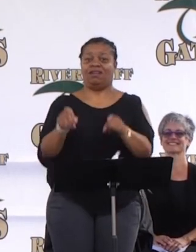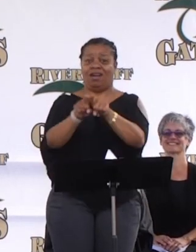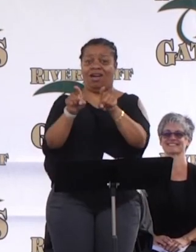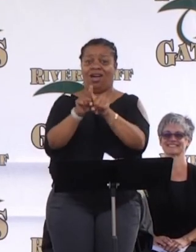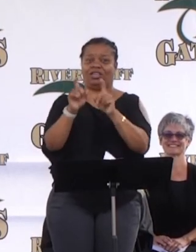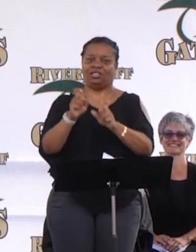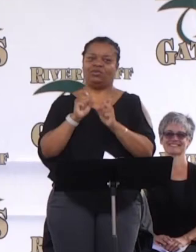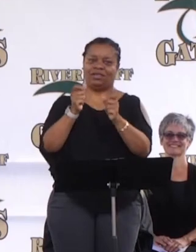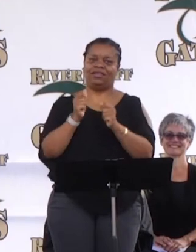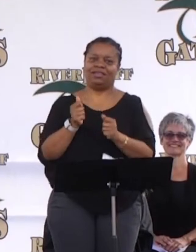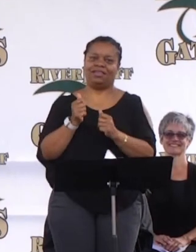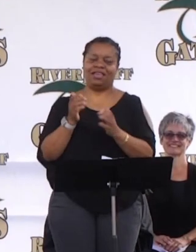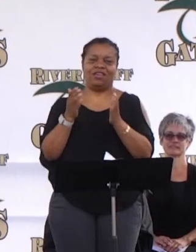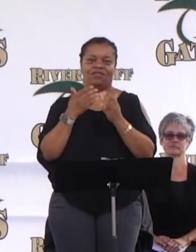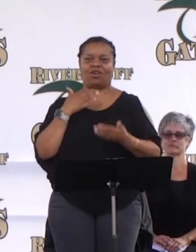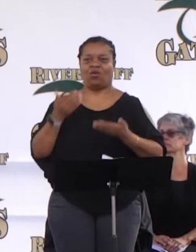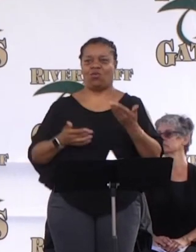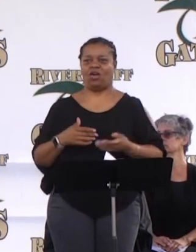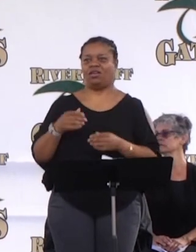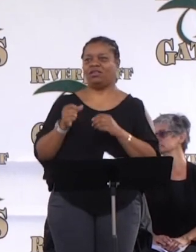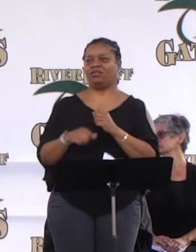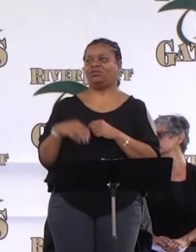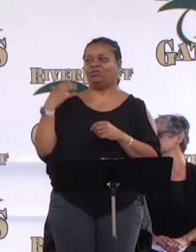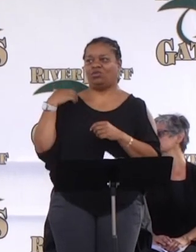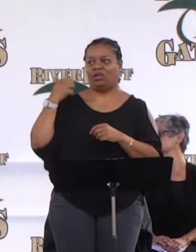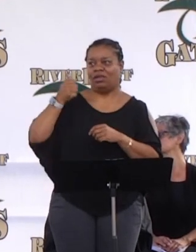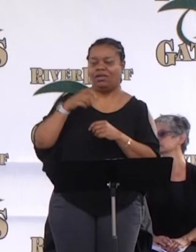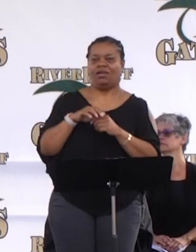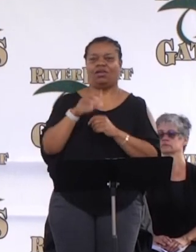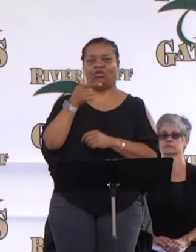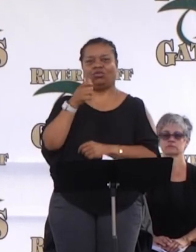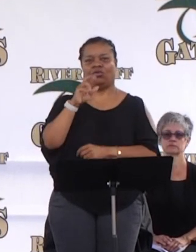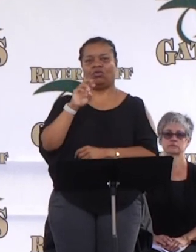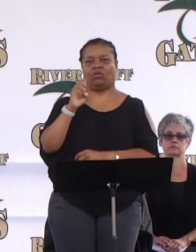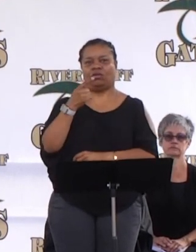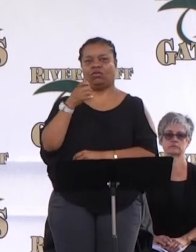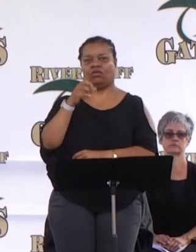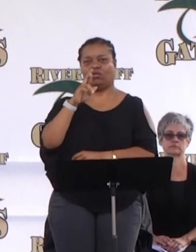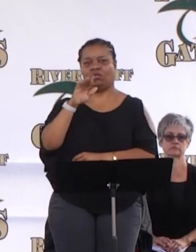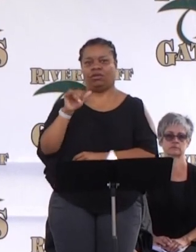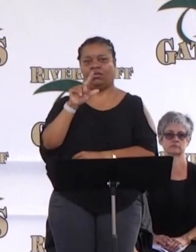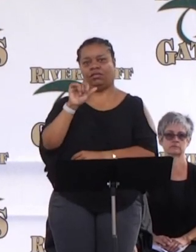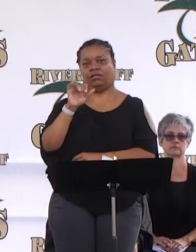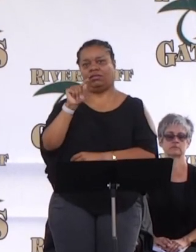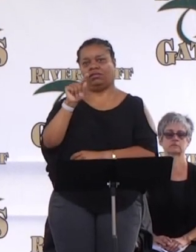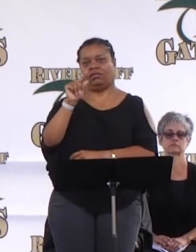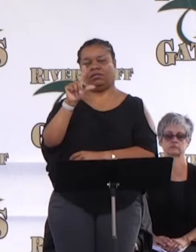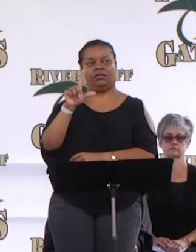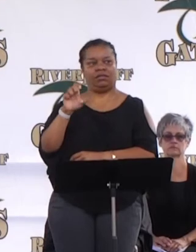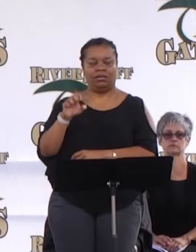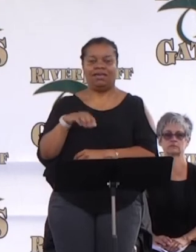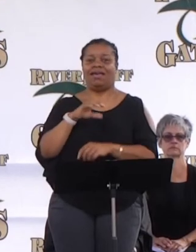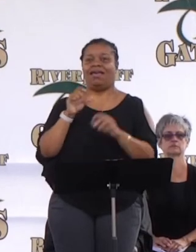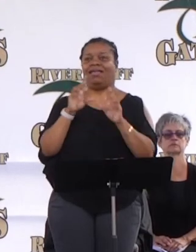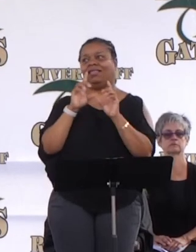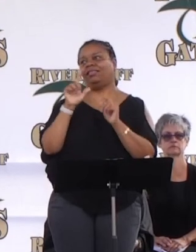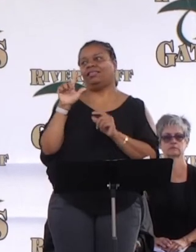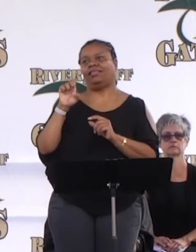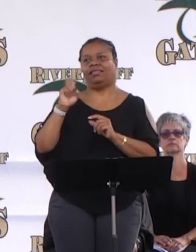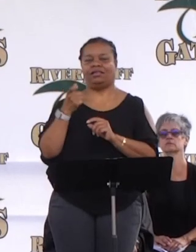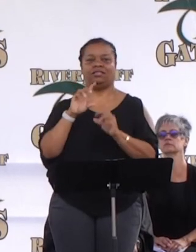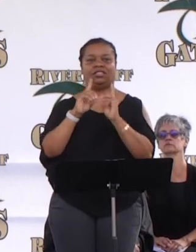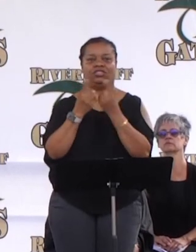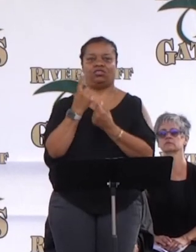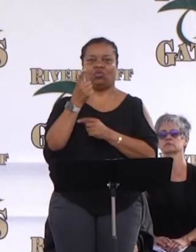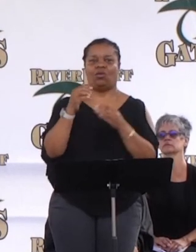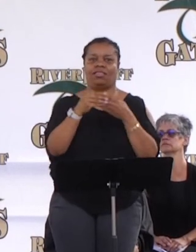give a warm welcome to our superintendent, Dr. Gregory Little, and Lexington District 1's leadership team. In addition, I want to give time